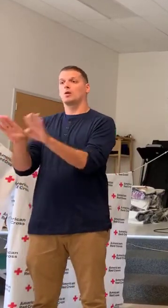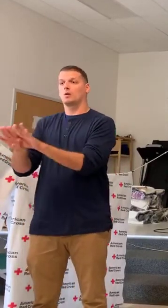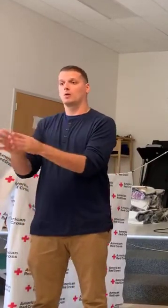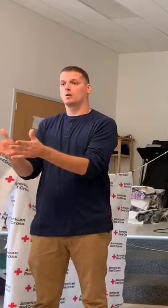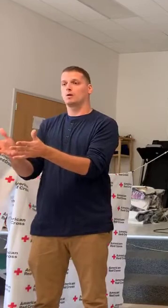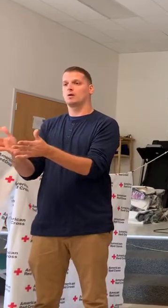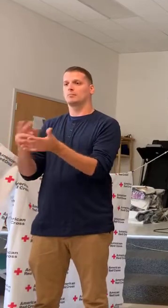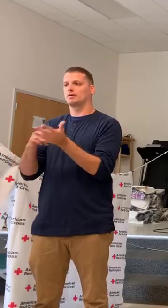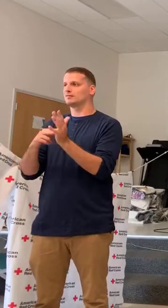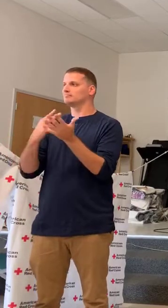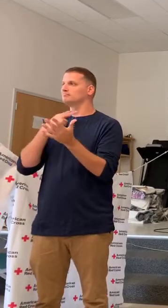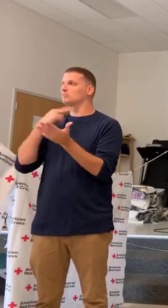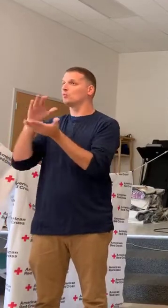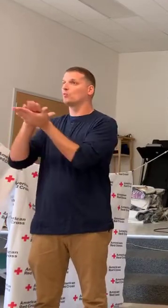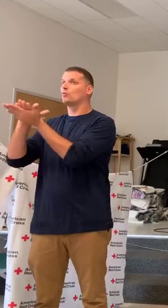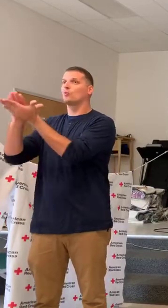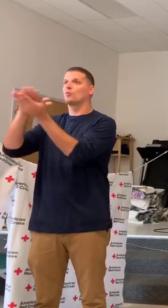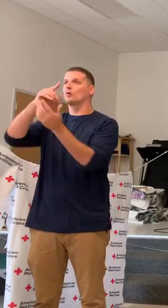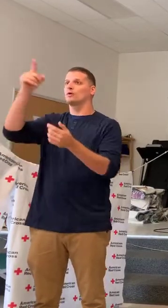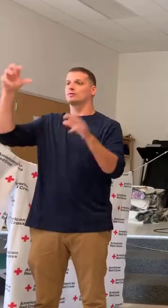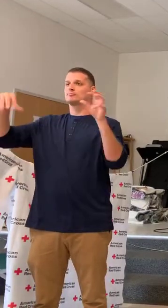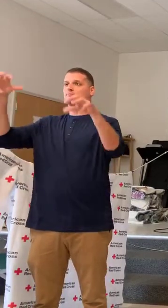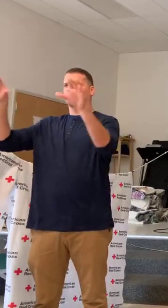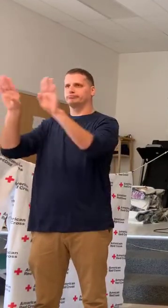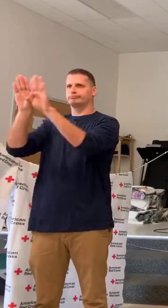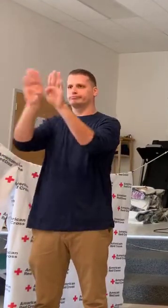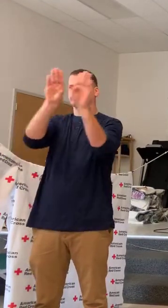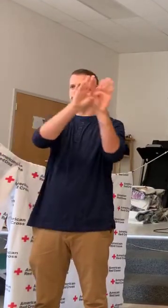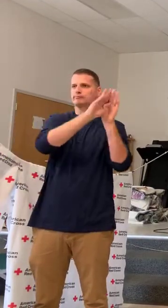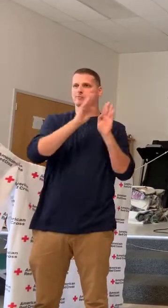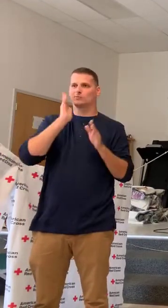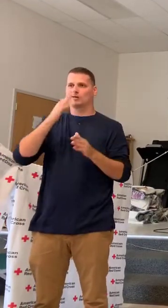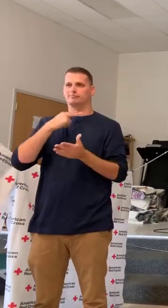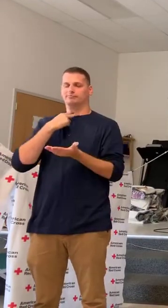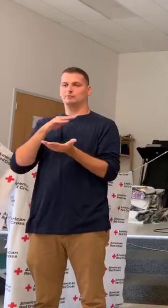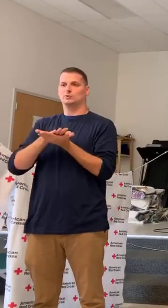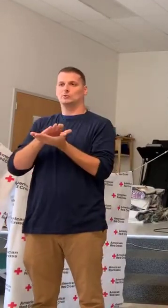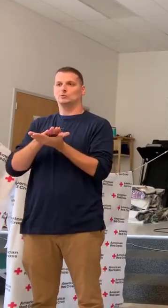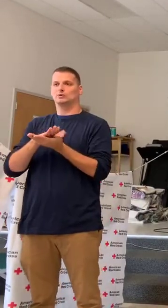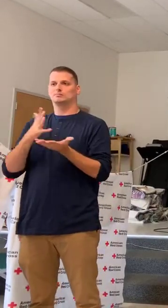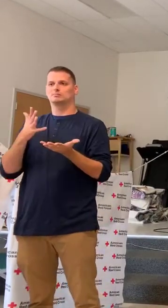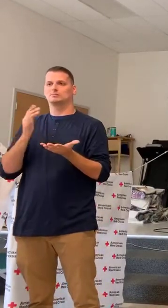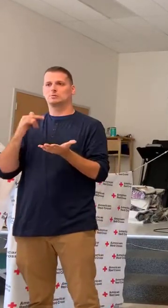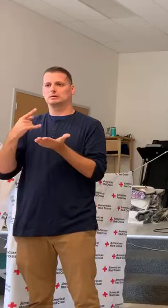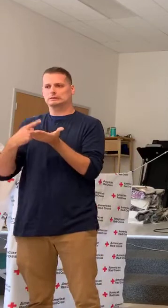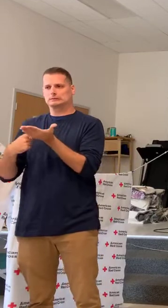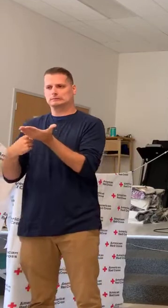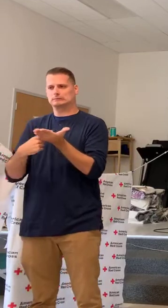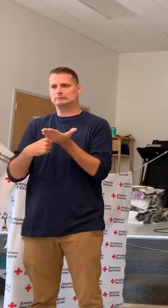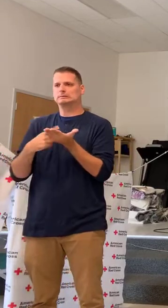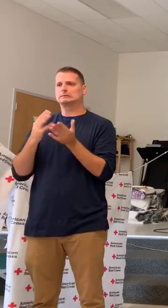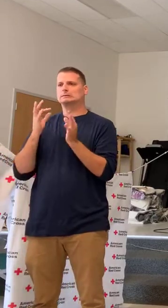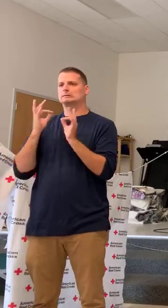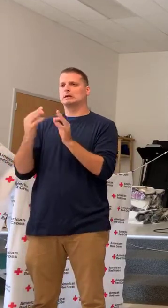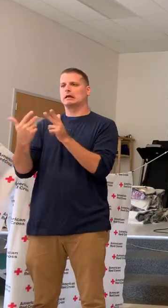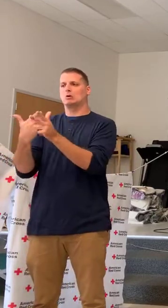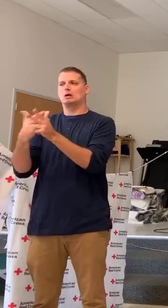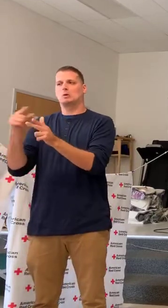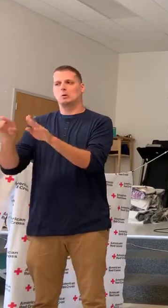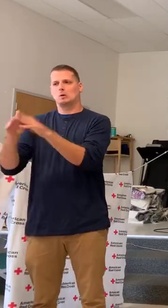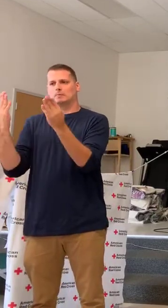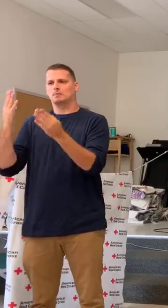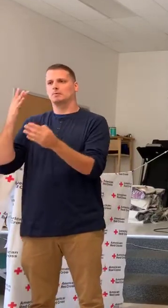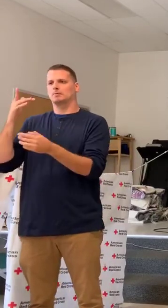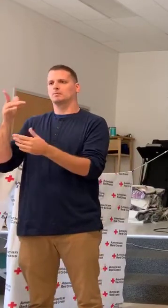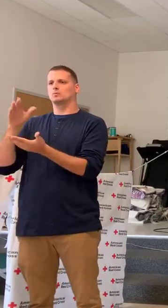at mitigations we could use to make it safe, and we've done that. So, I mean, at this point, I feel comfortable with that, and we'll evaluate it daily. If we need to adjust something,